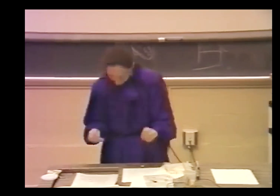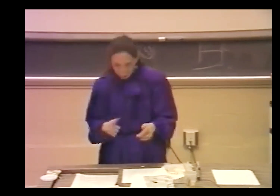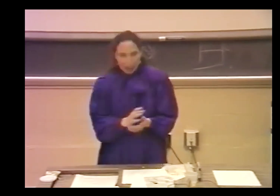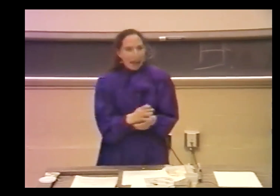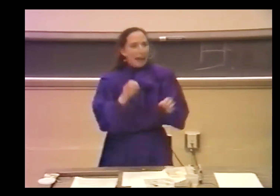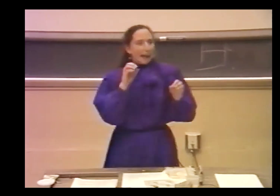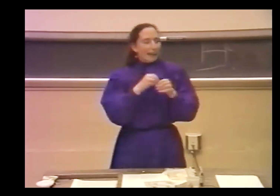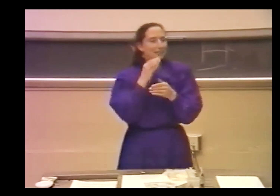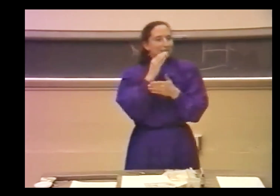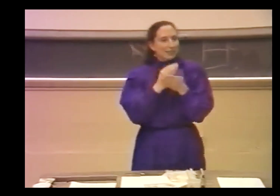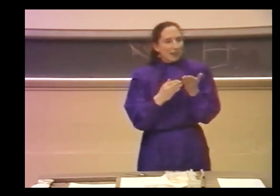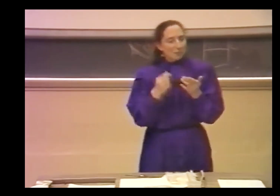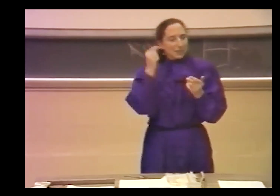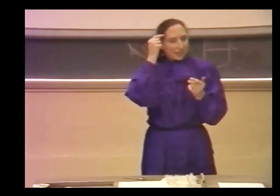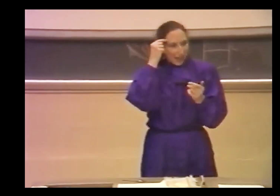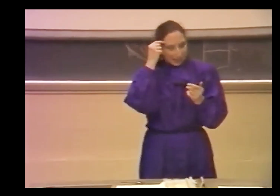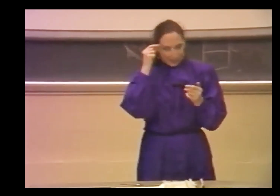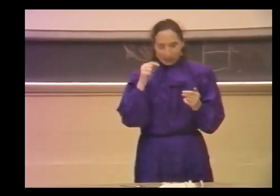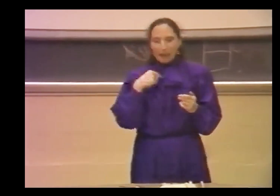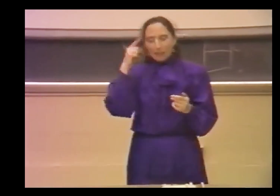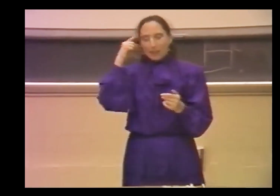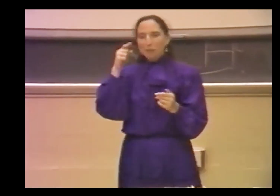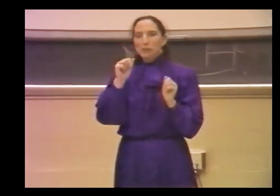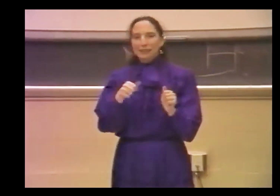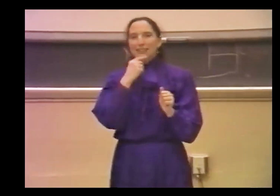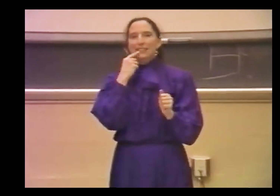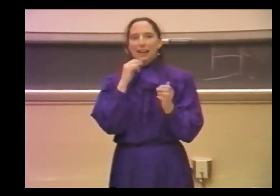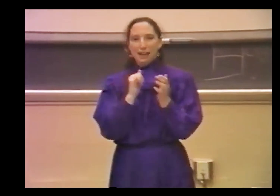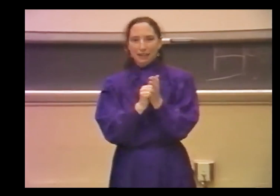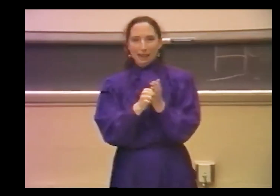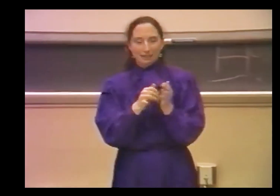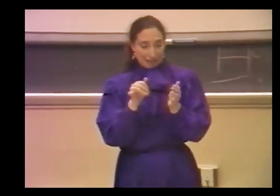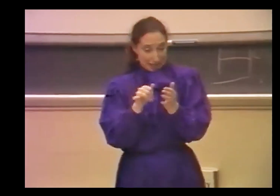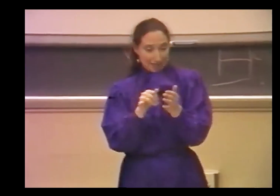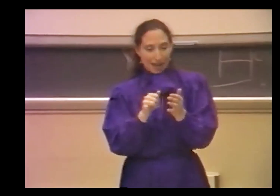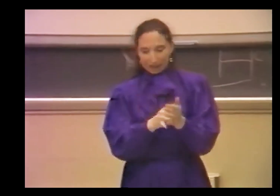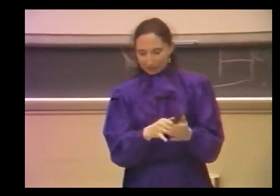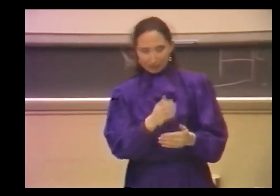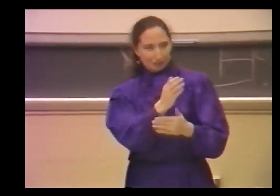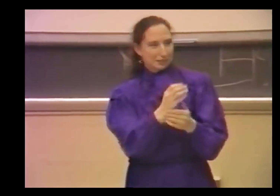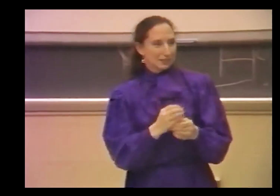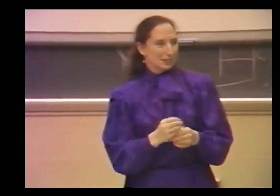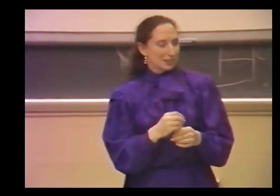Okay? In some sense, I think we can say that